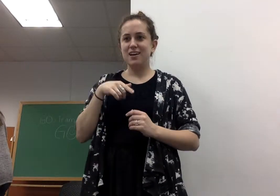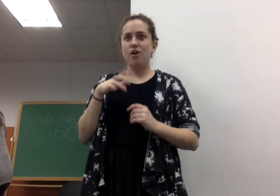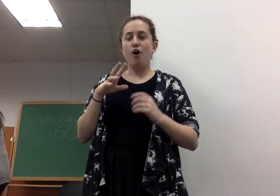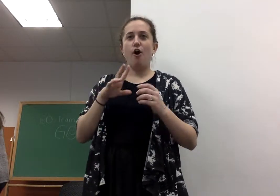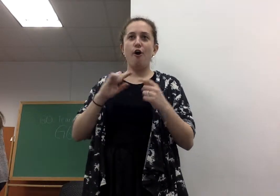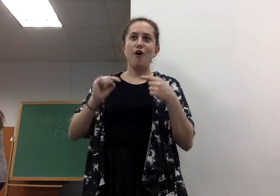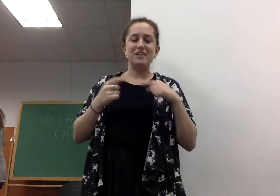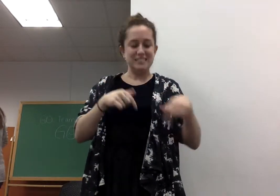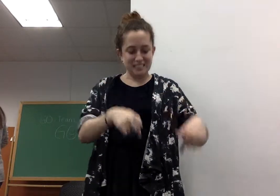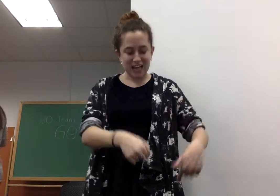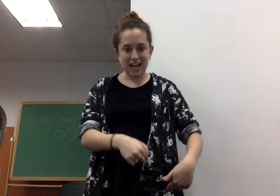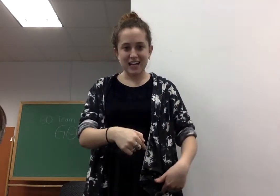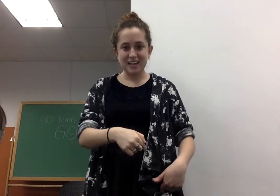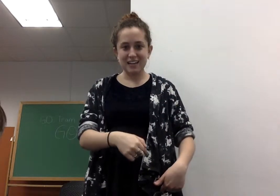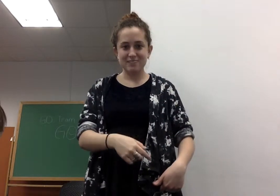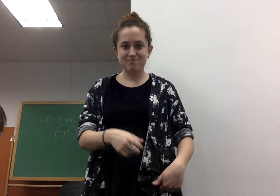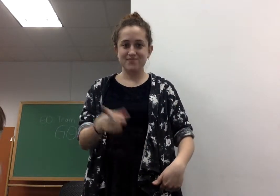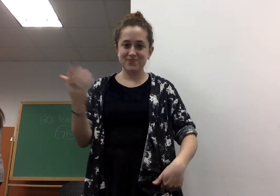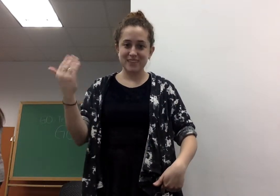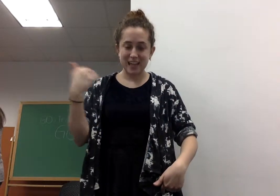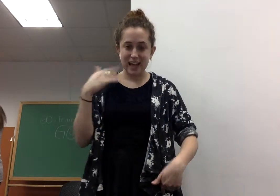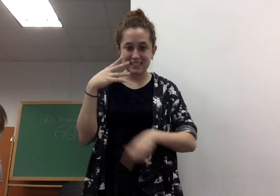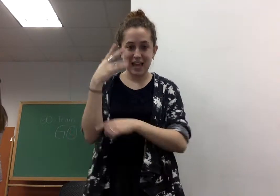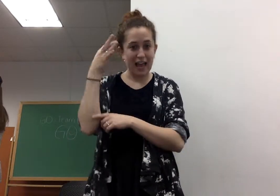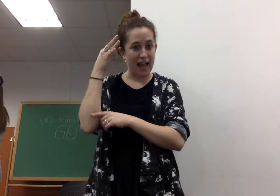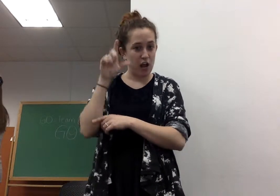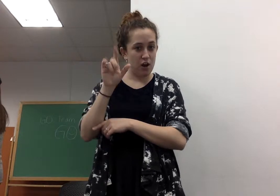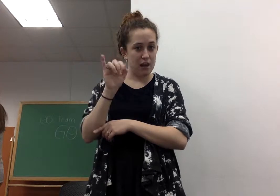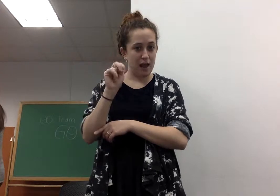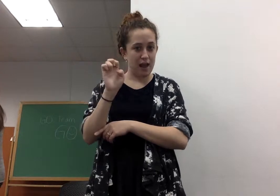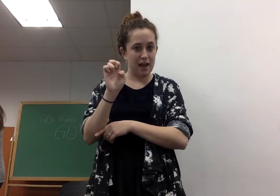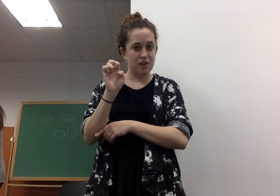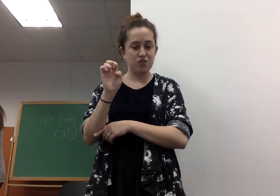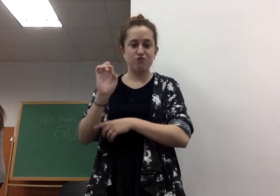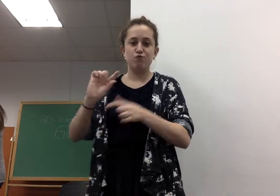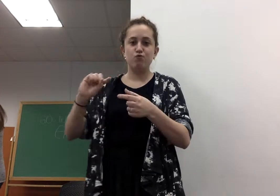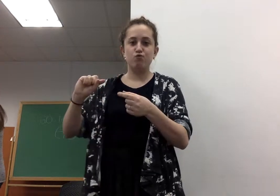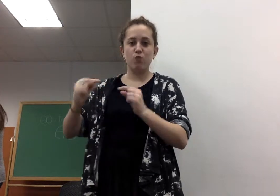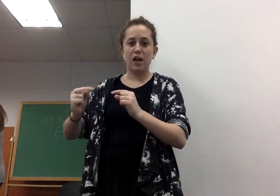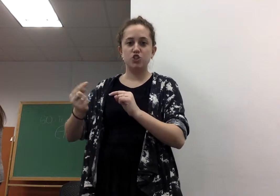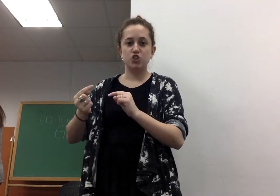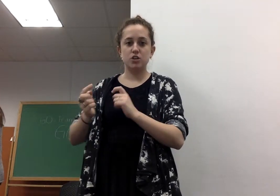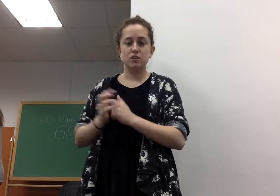He's got what's called a hairline fracture. And he's got a crack that runs down the face of the bone. Just a little